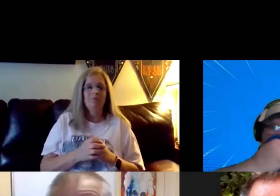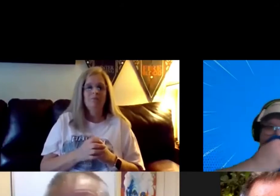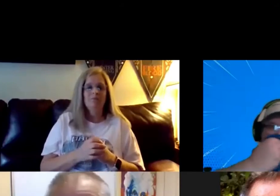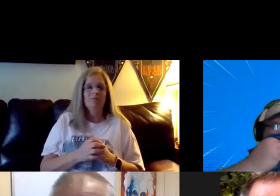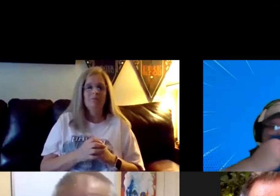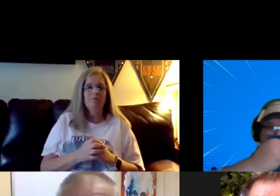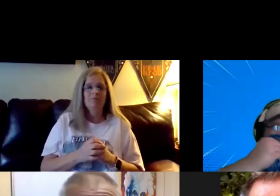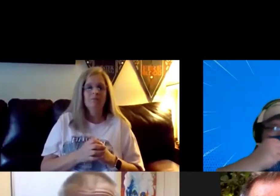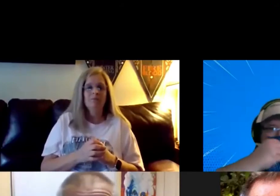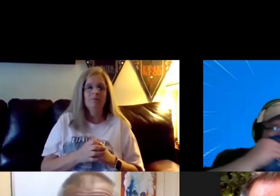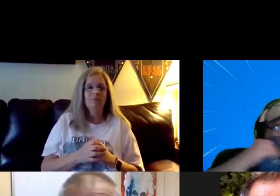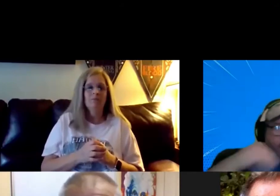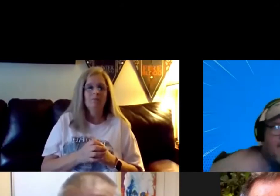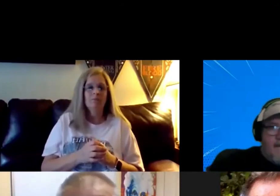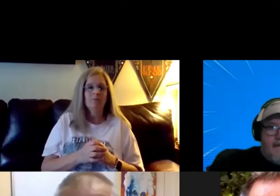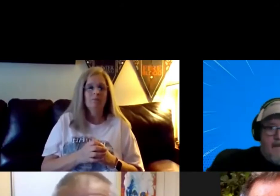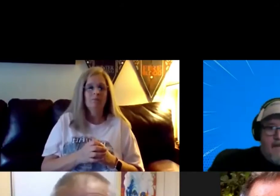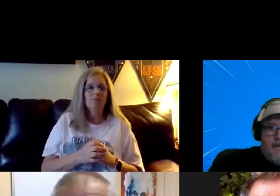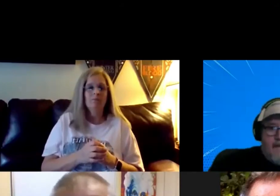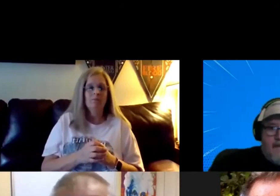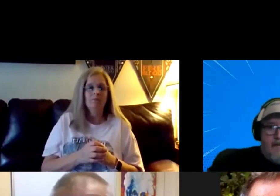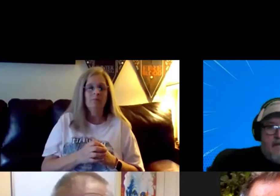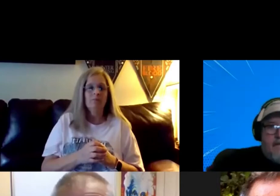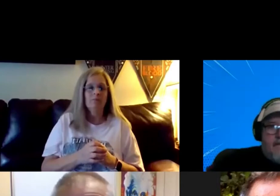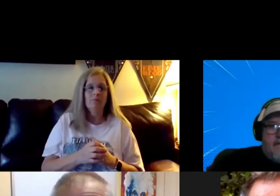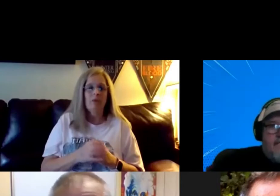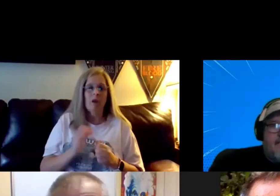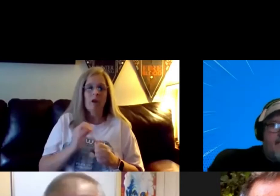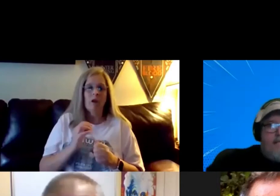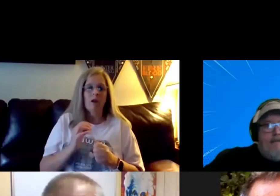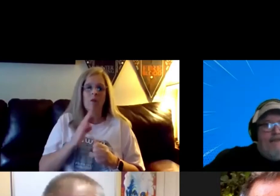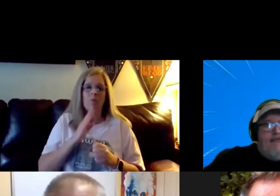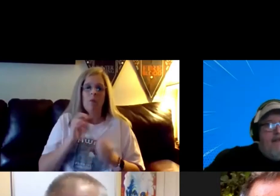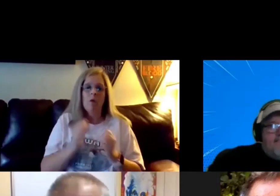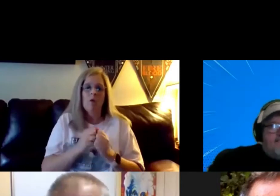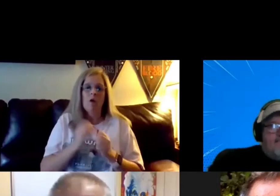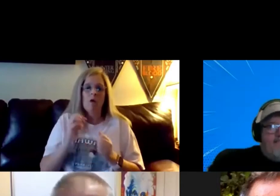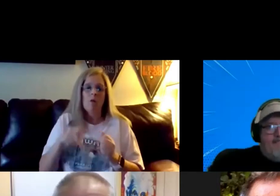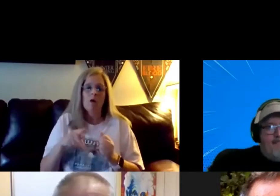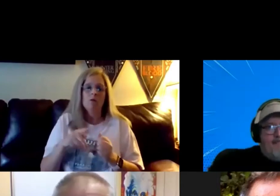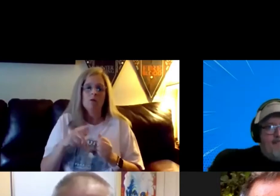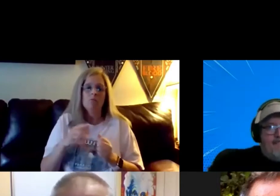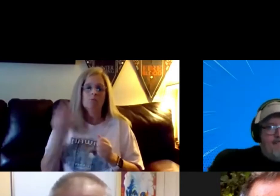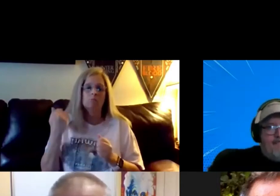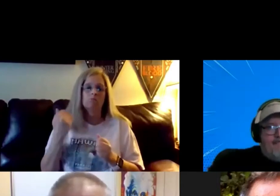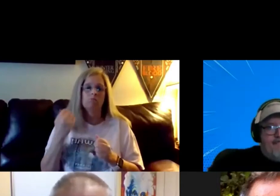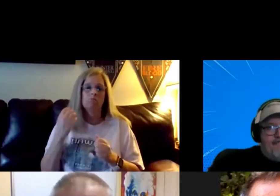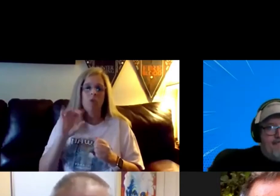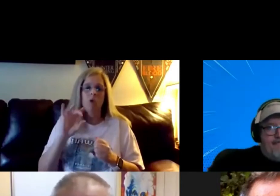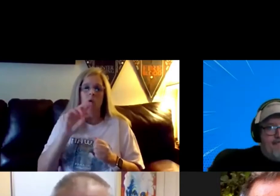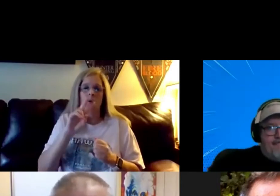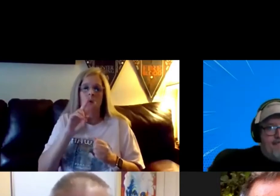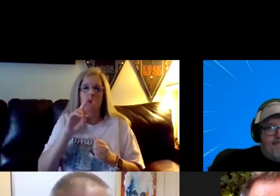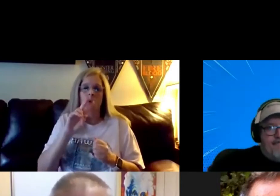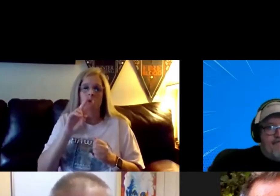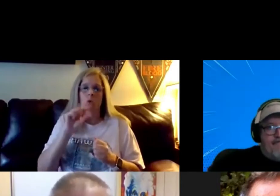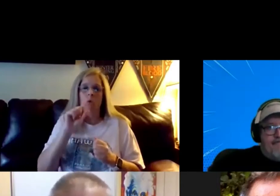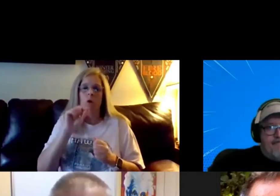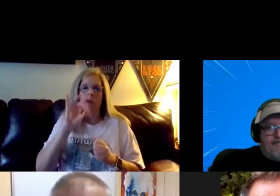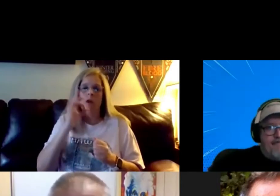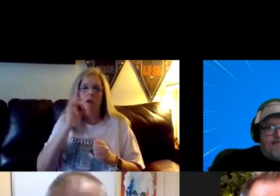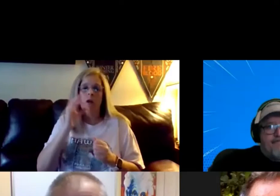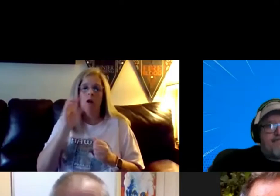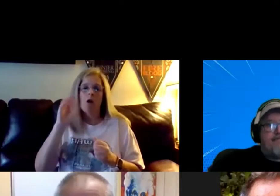I got involved, obviously, with Onpassive back in the year 2018, October,